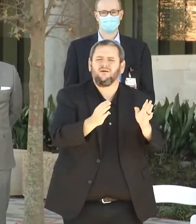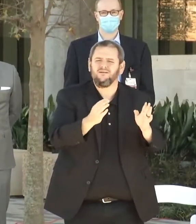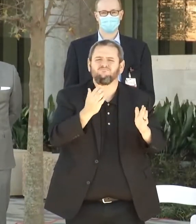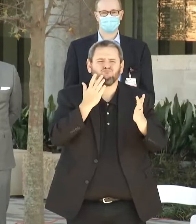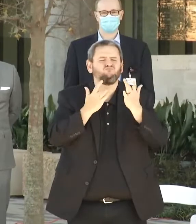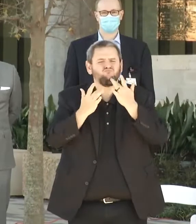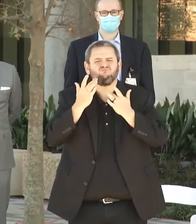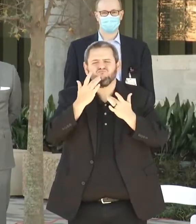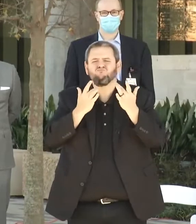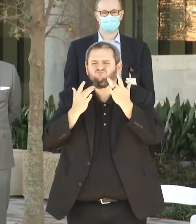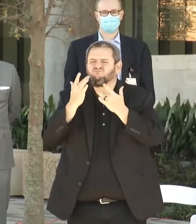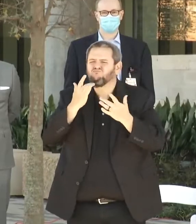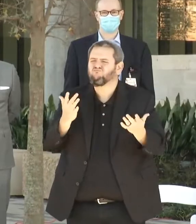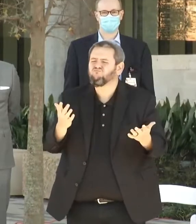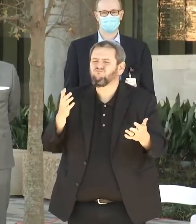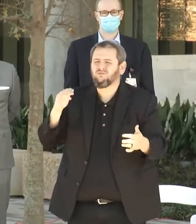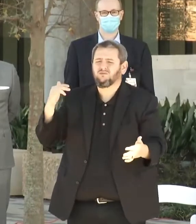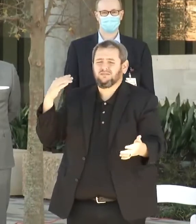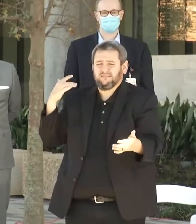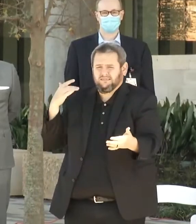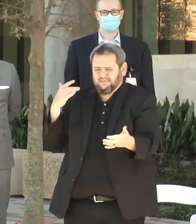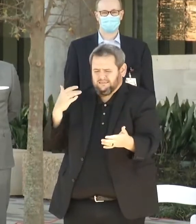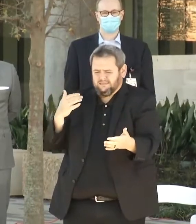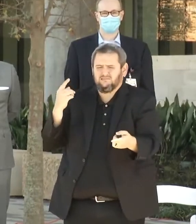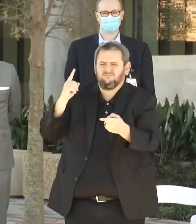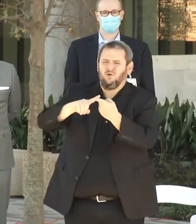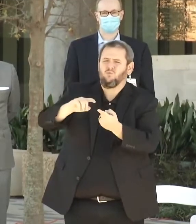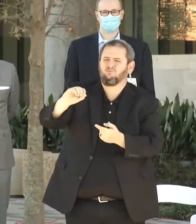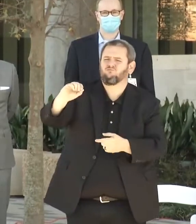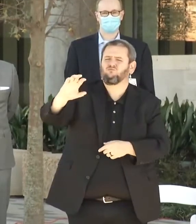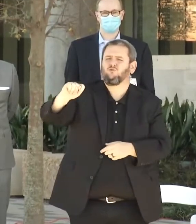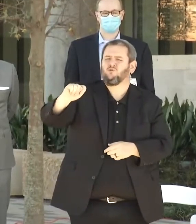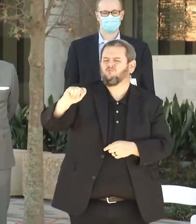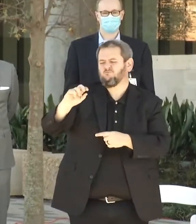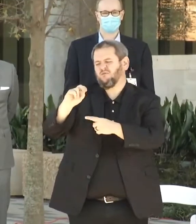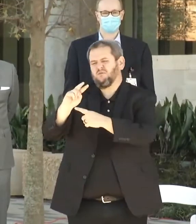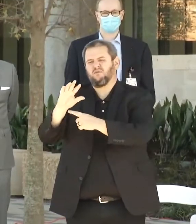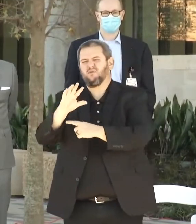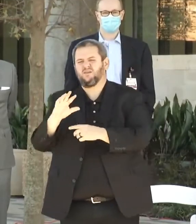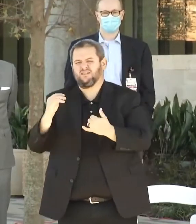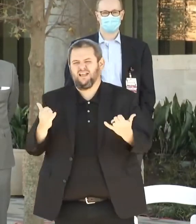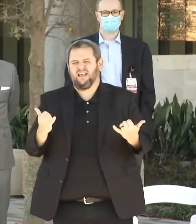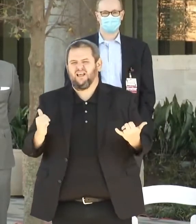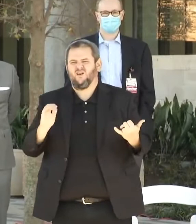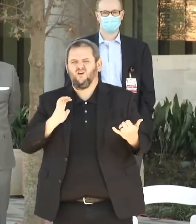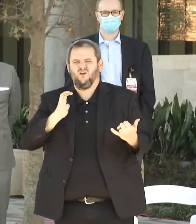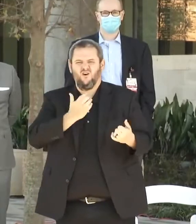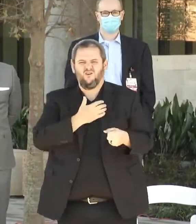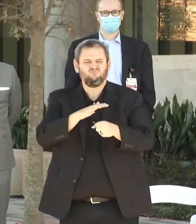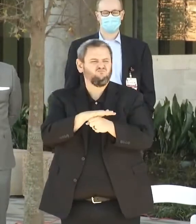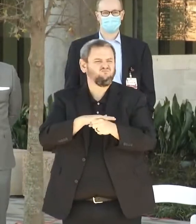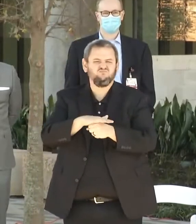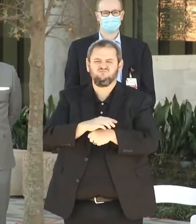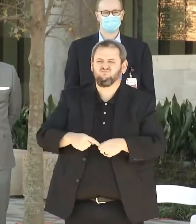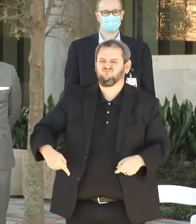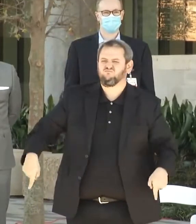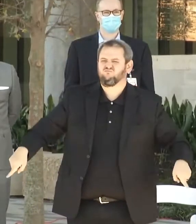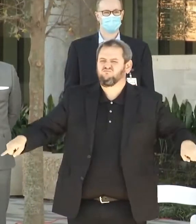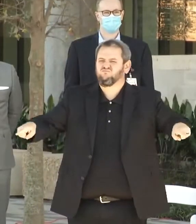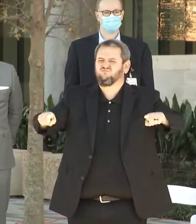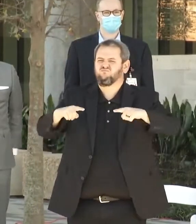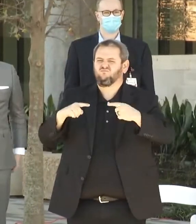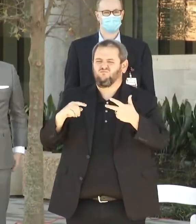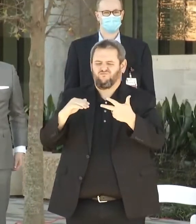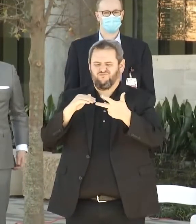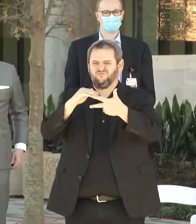fast forward to October, November. Our region is now in Tier 3. That means on average, the hospitals